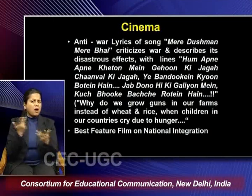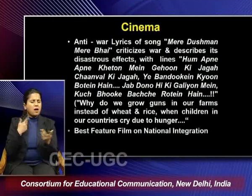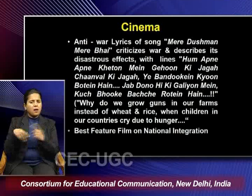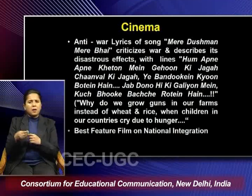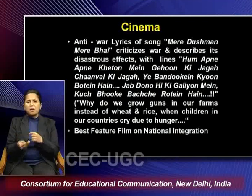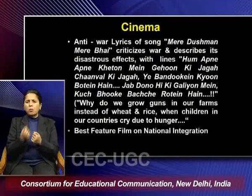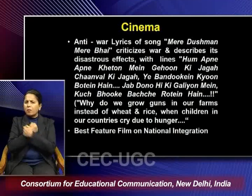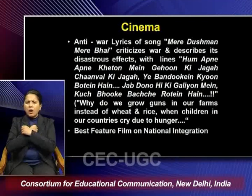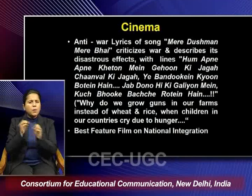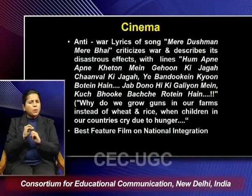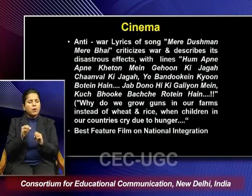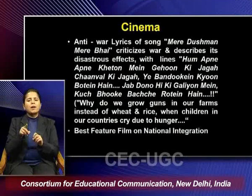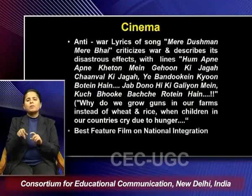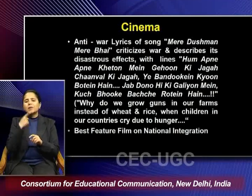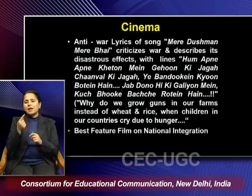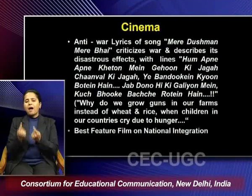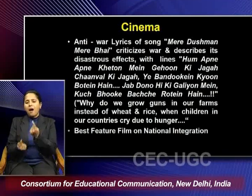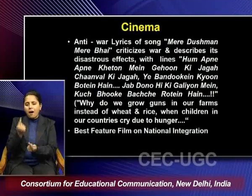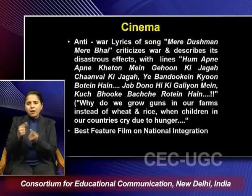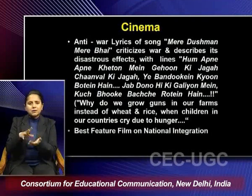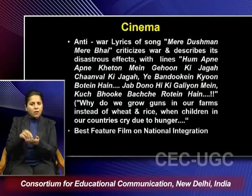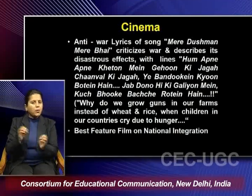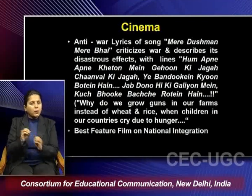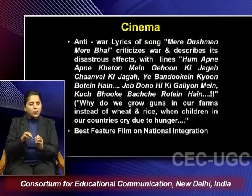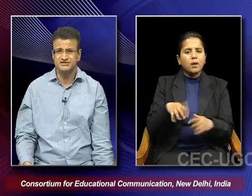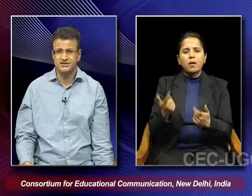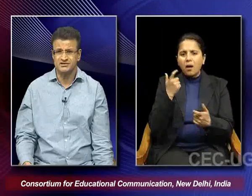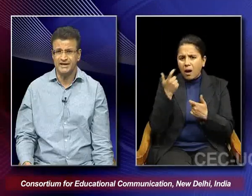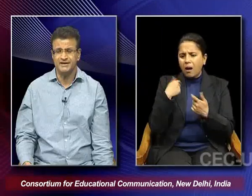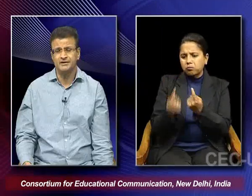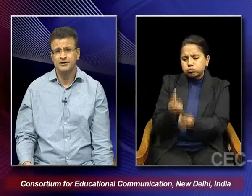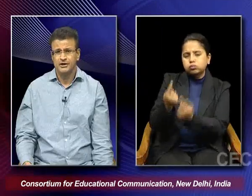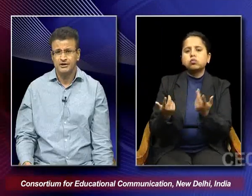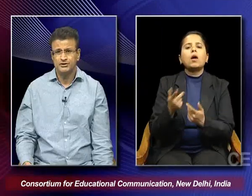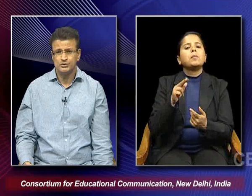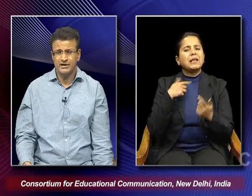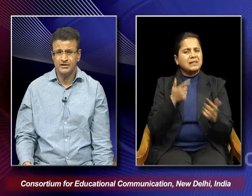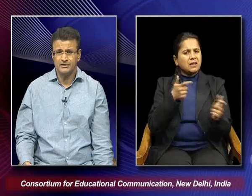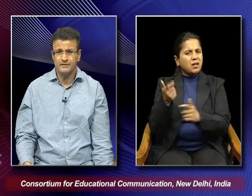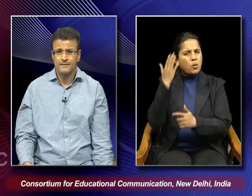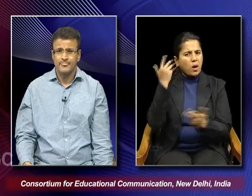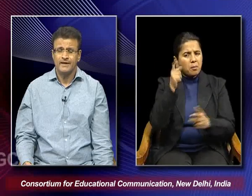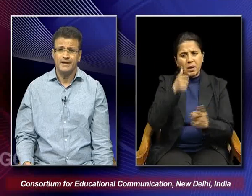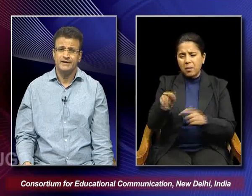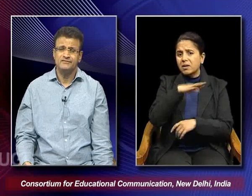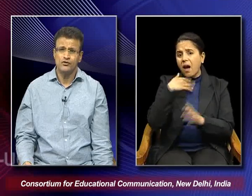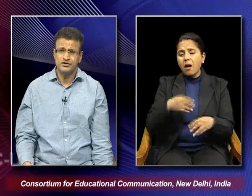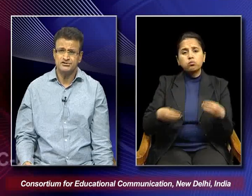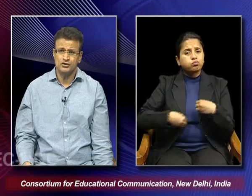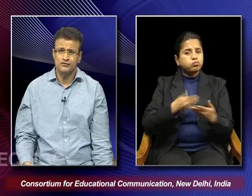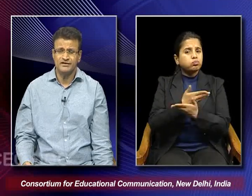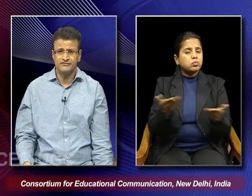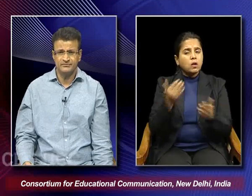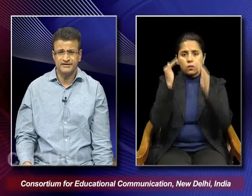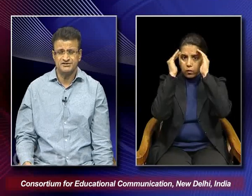more important in terms of that the children in both the countries, they are crying due to the hunger. And the focus